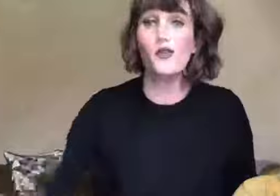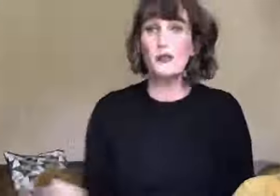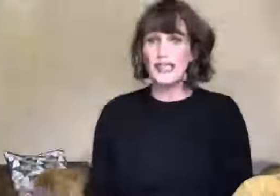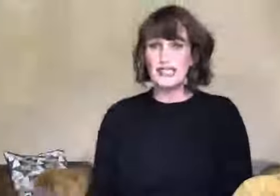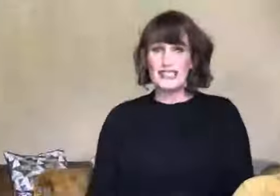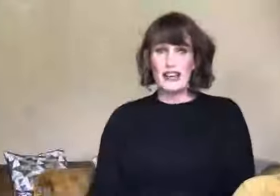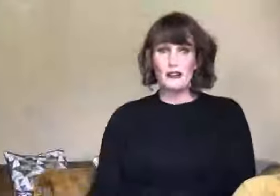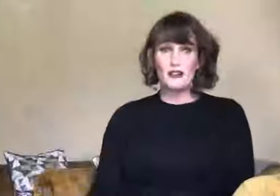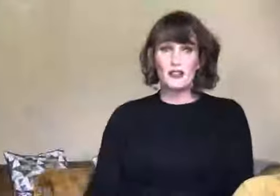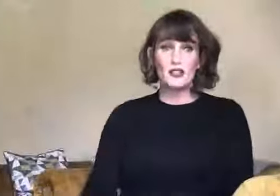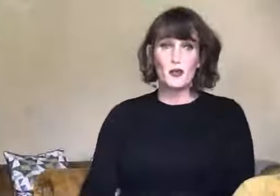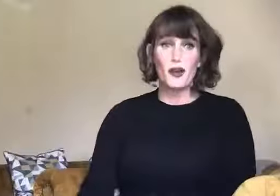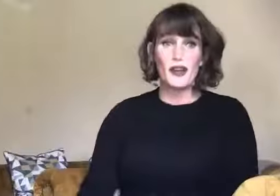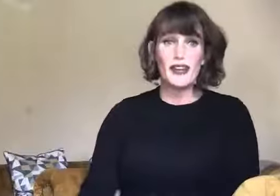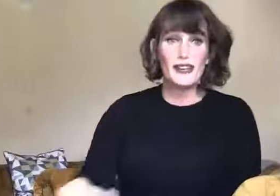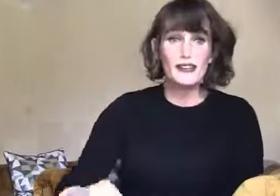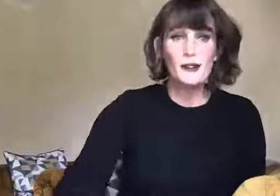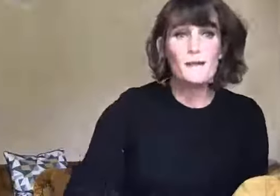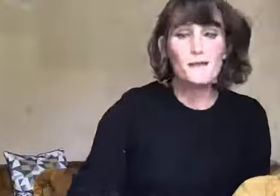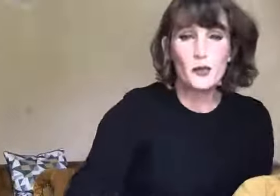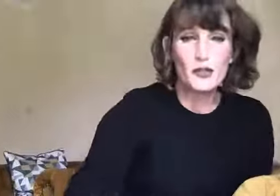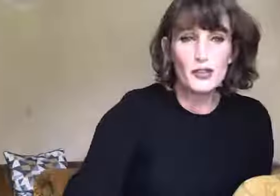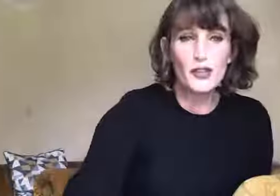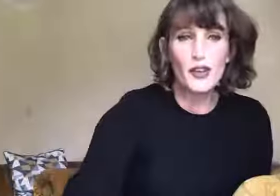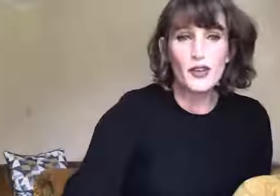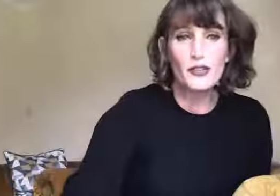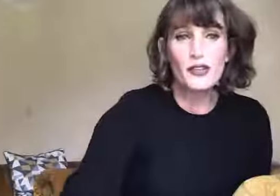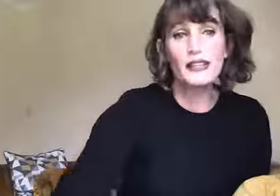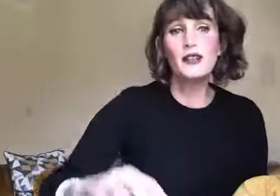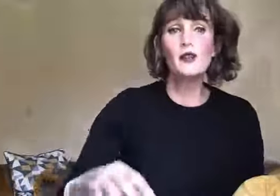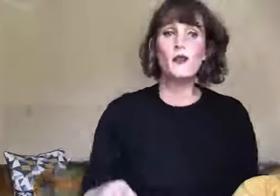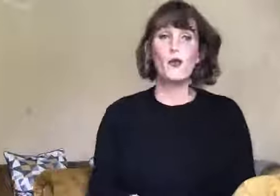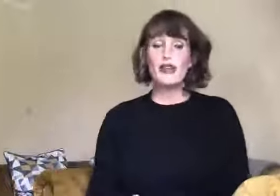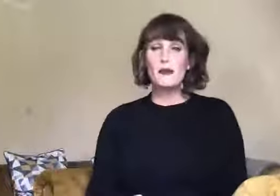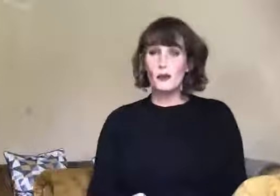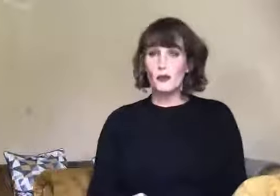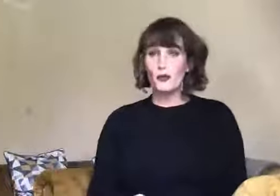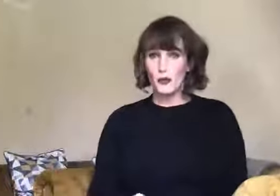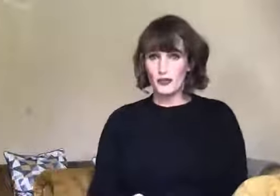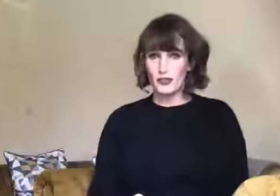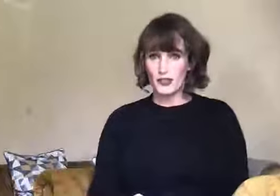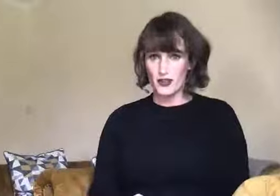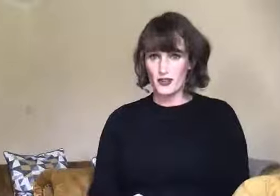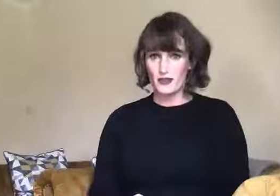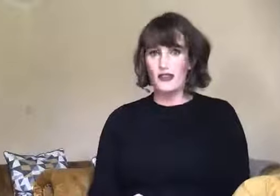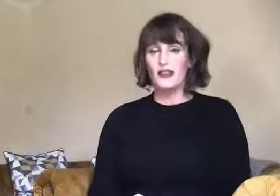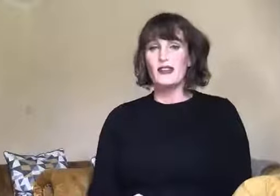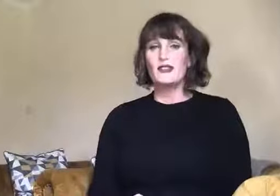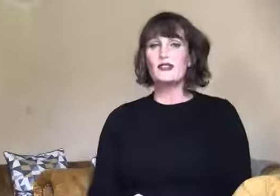4 minutes left. So I want to know what people want to know.